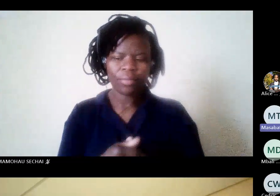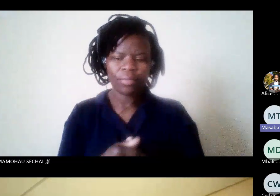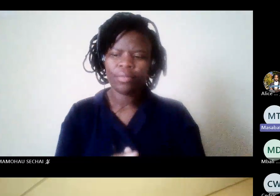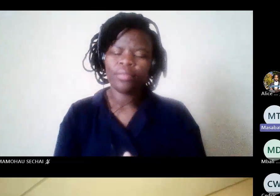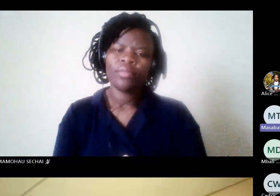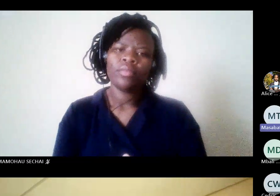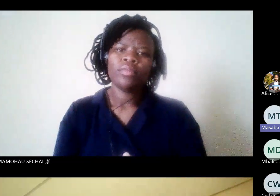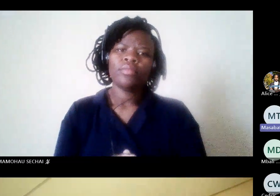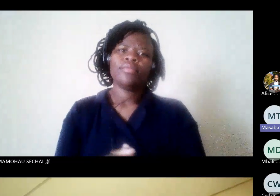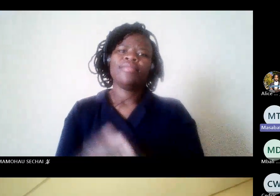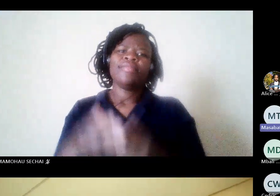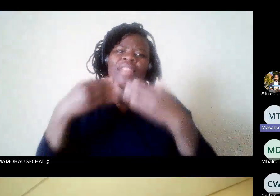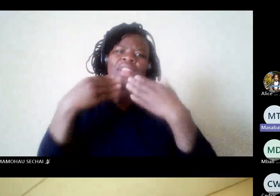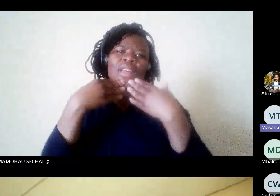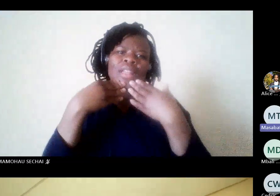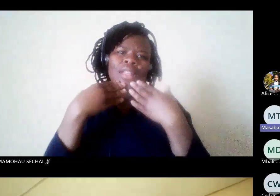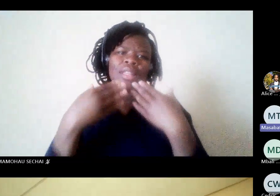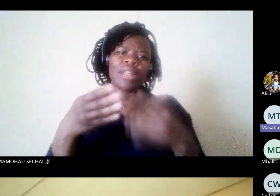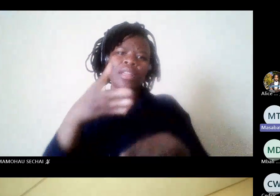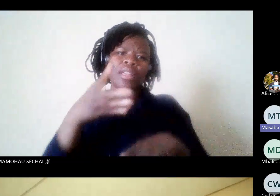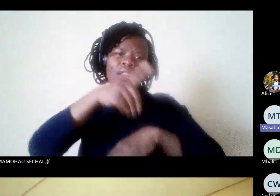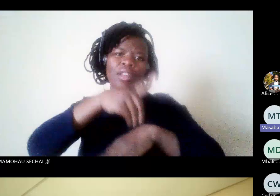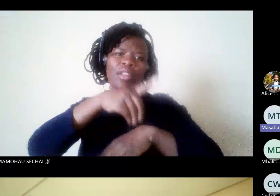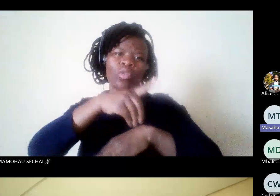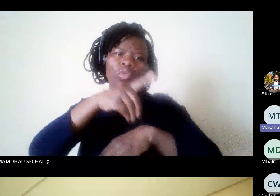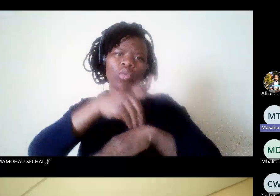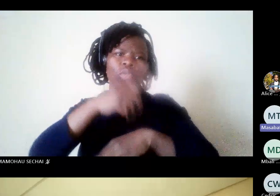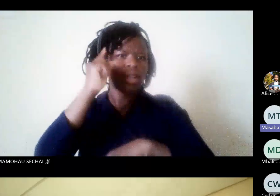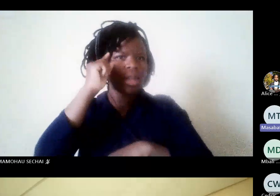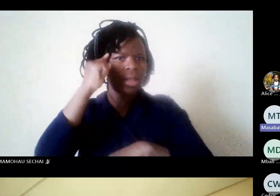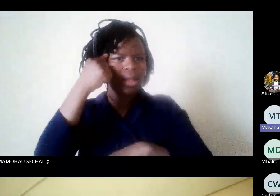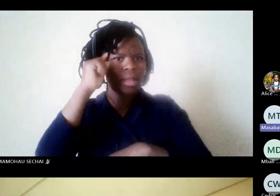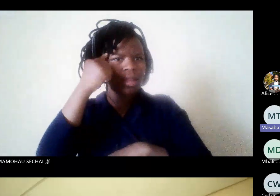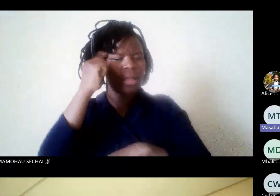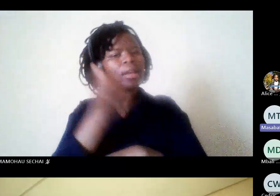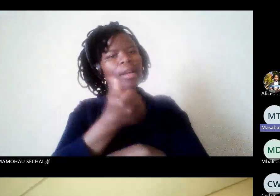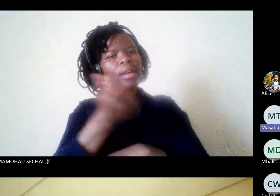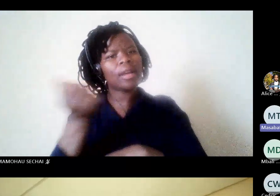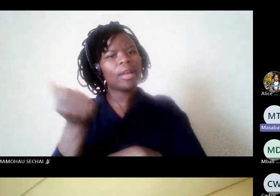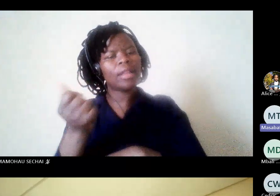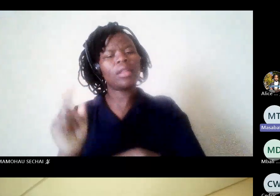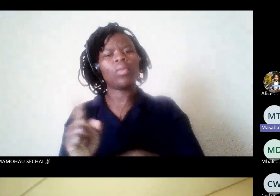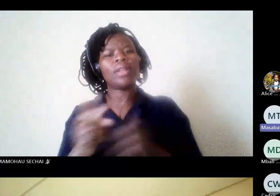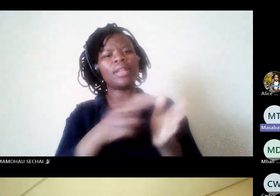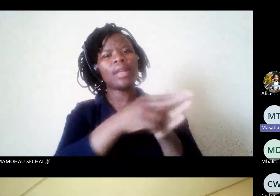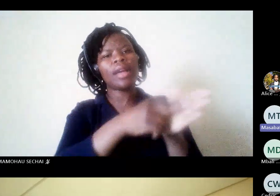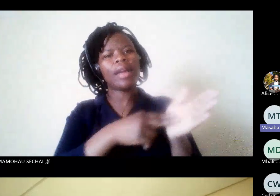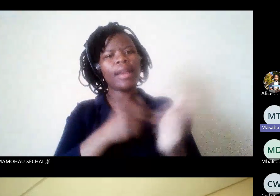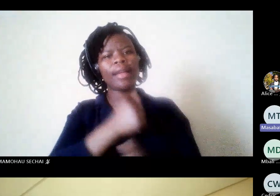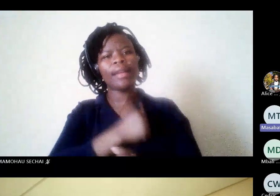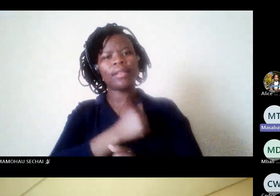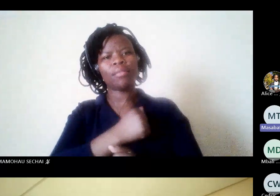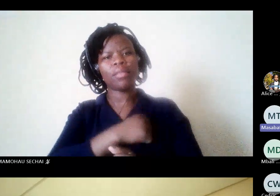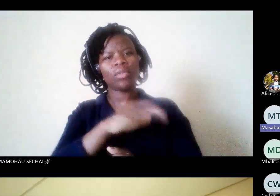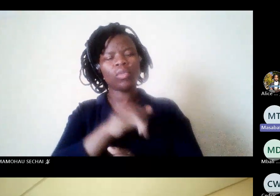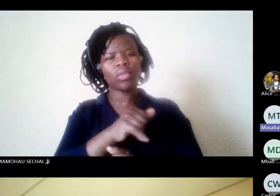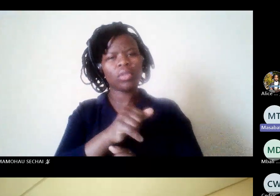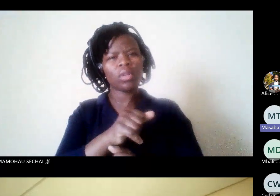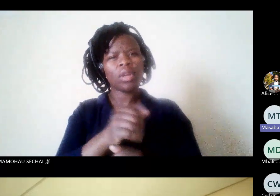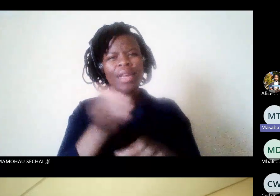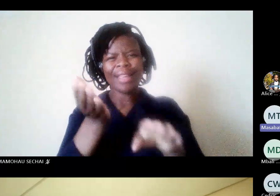Yeah, thank you, Doctor. I think one of the key highlights for me is this difference that he